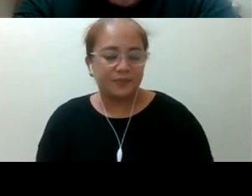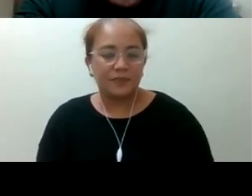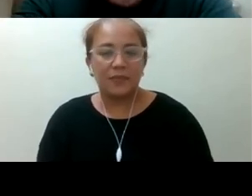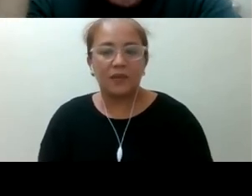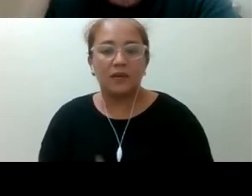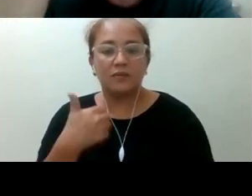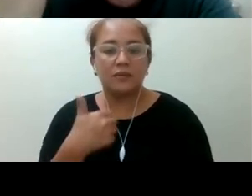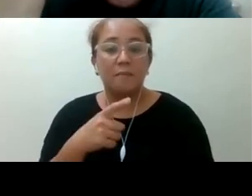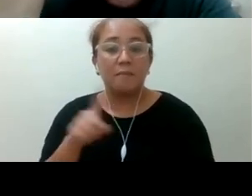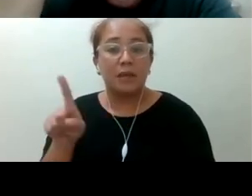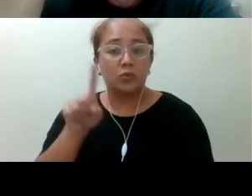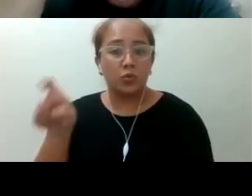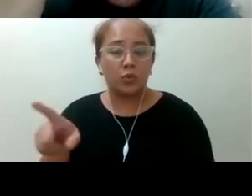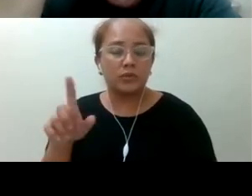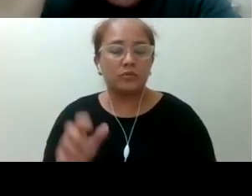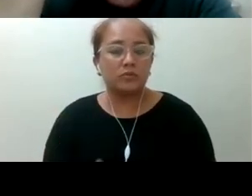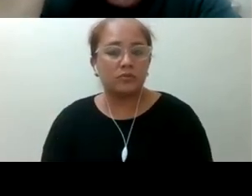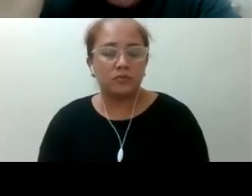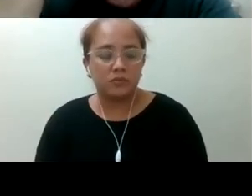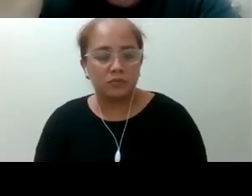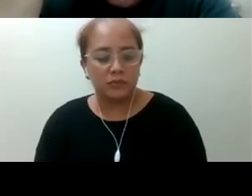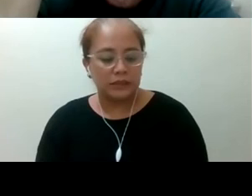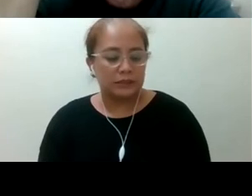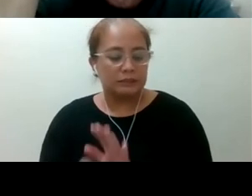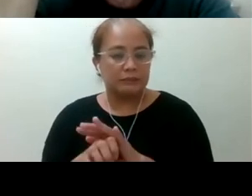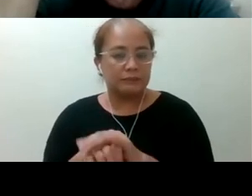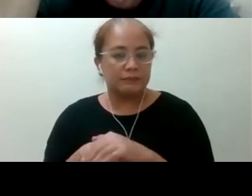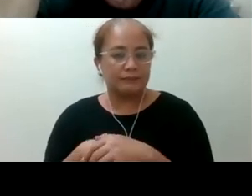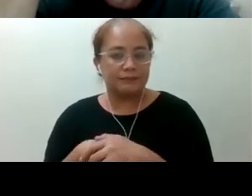Okay, but the questions will be like,